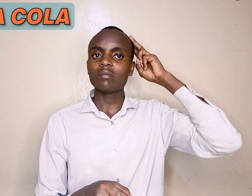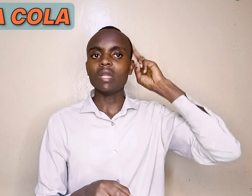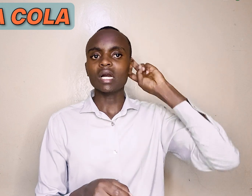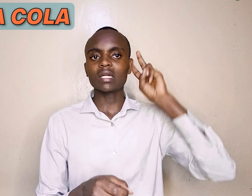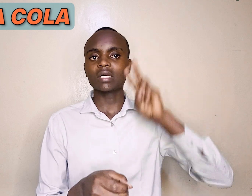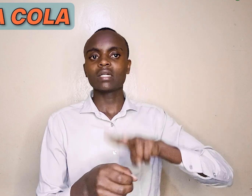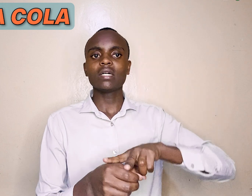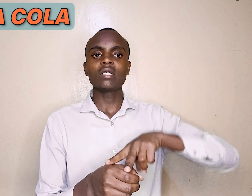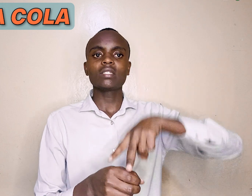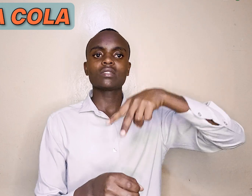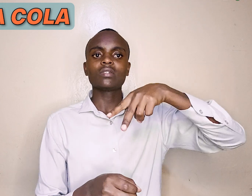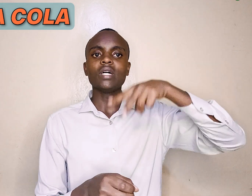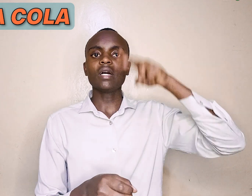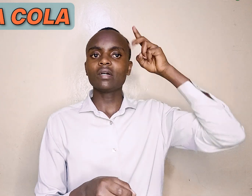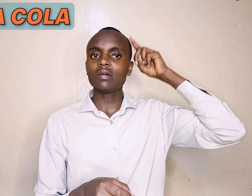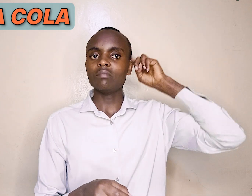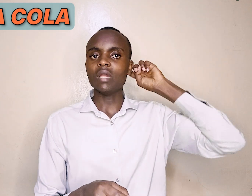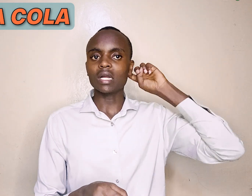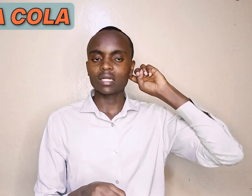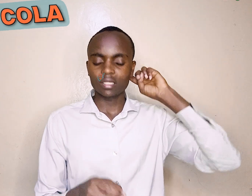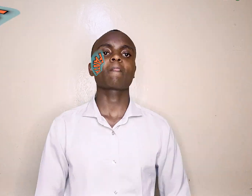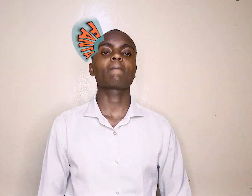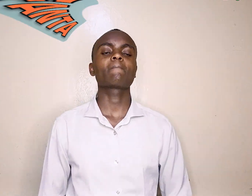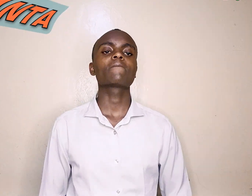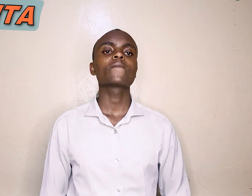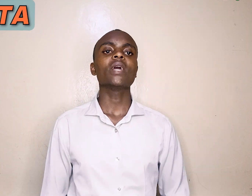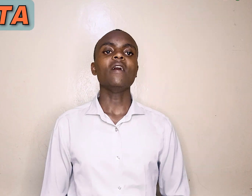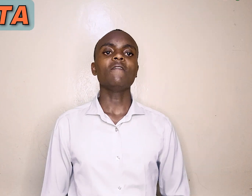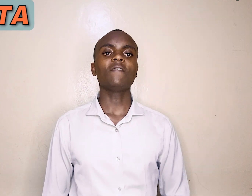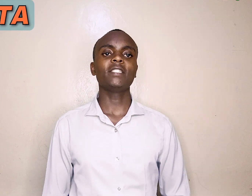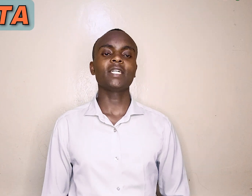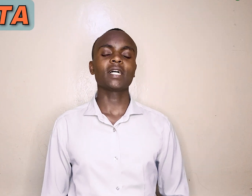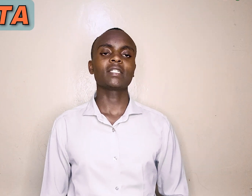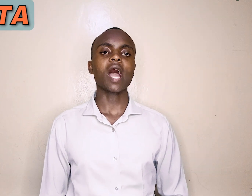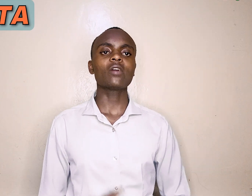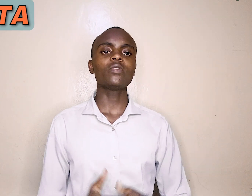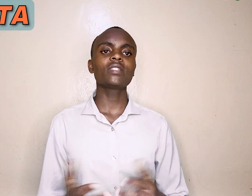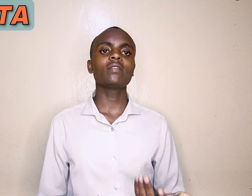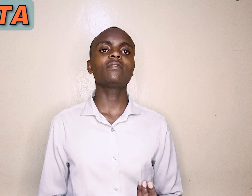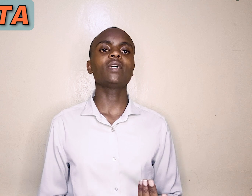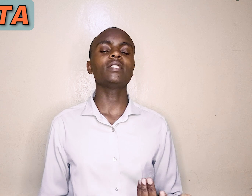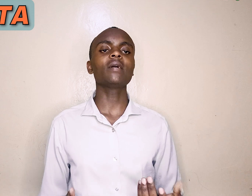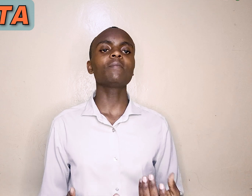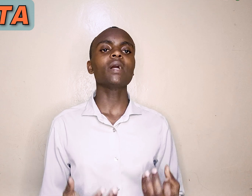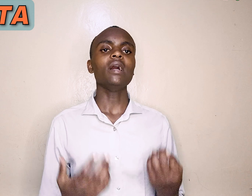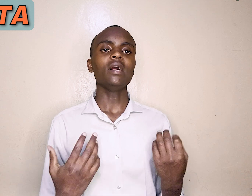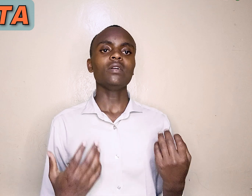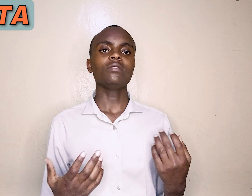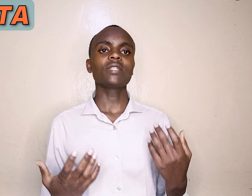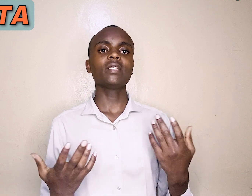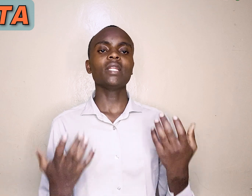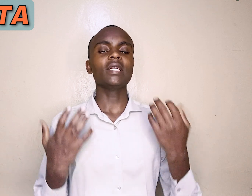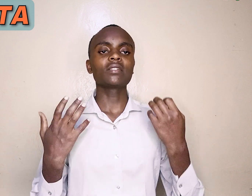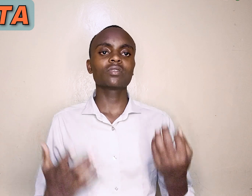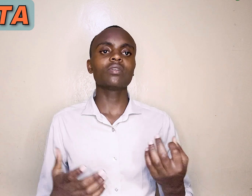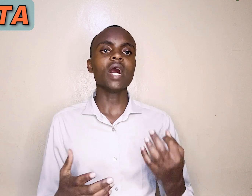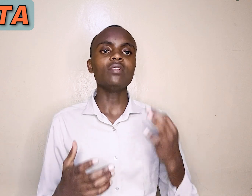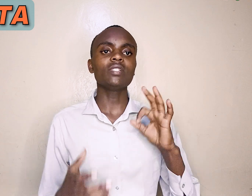Black. Soda. Black. Fanta. How do you send Fanta? You send like soda using